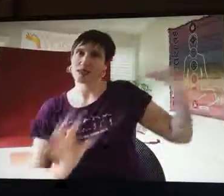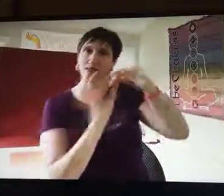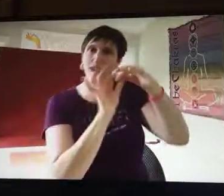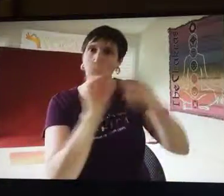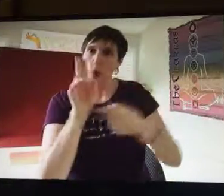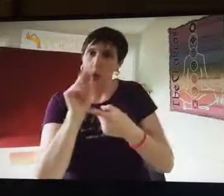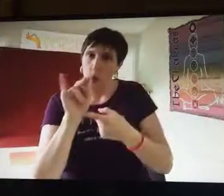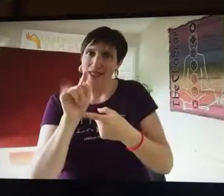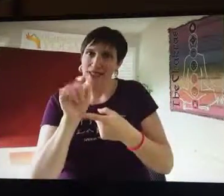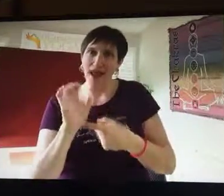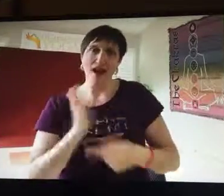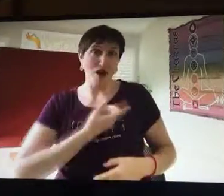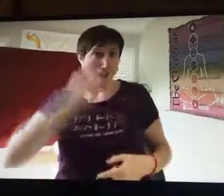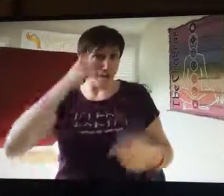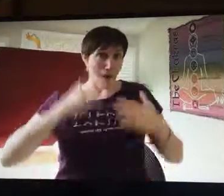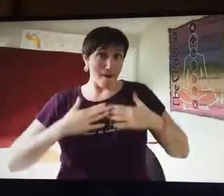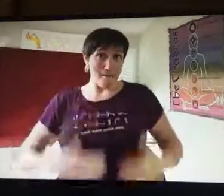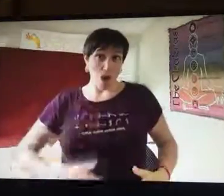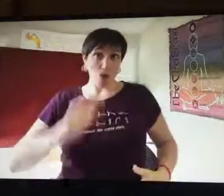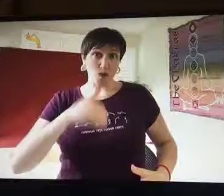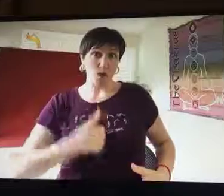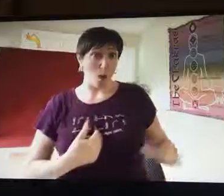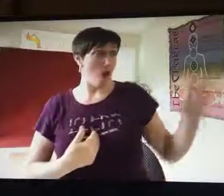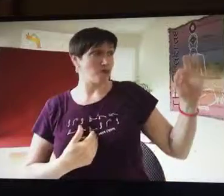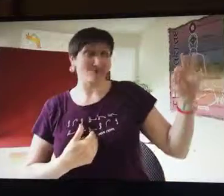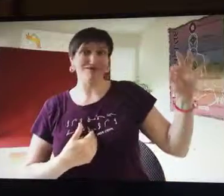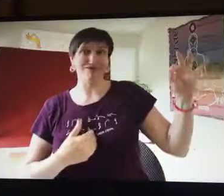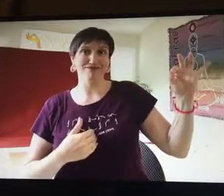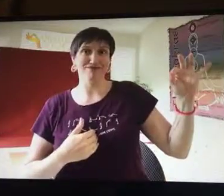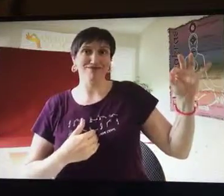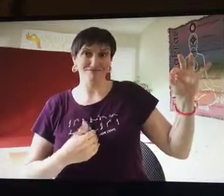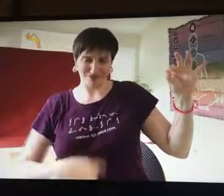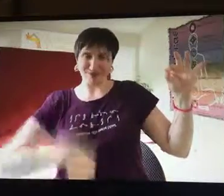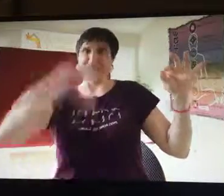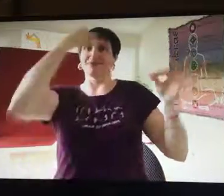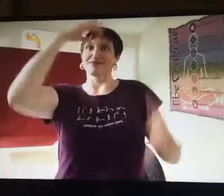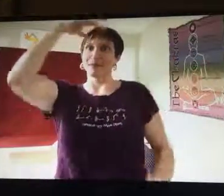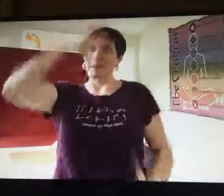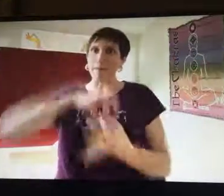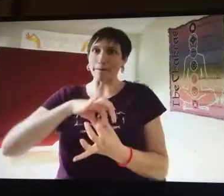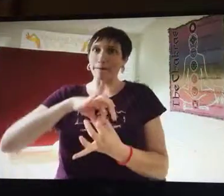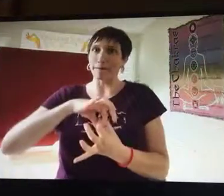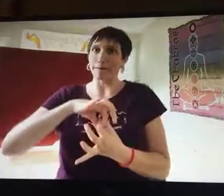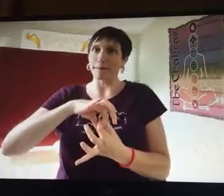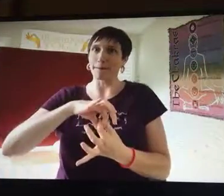But the goal is to connect them, which is why the fingers are connected.